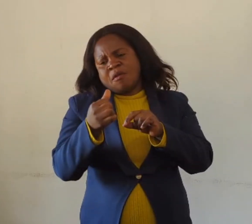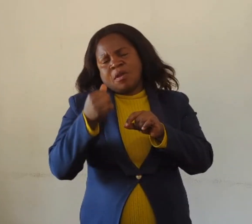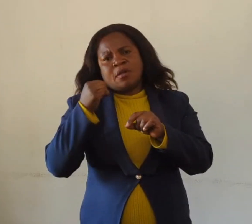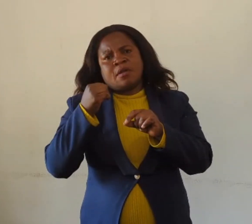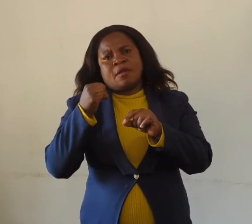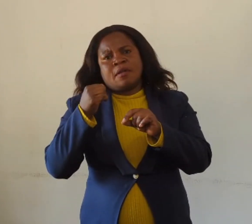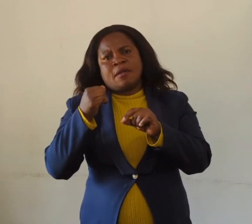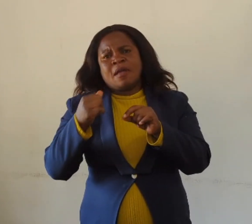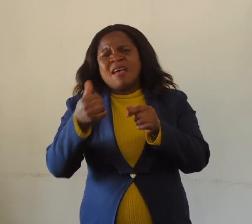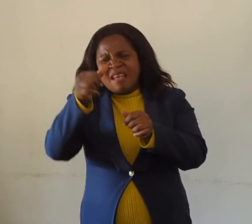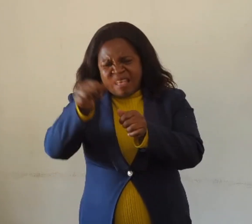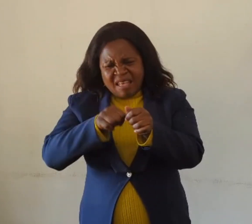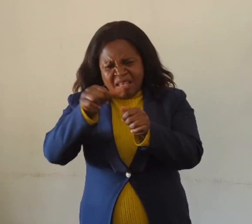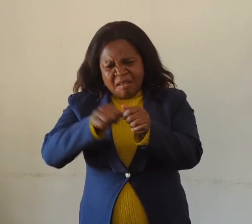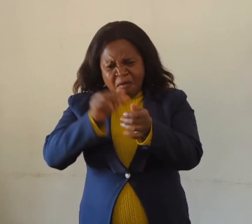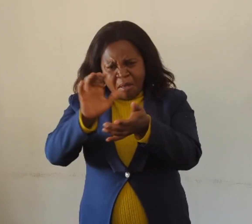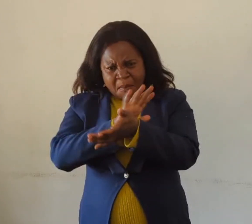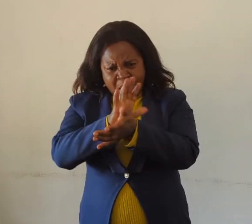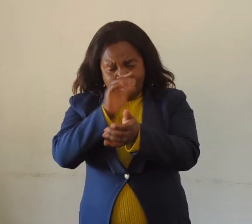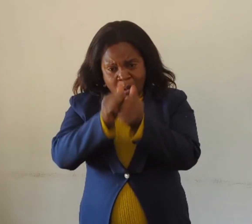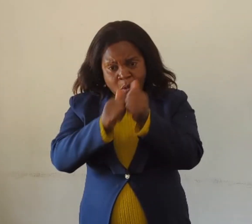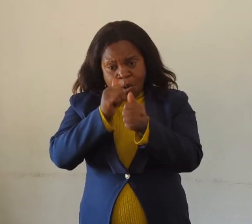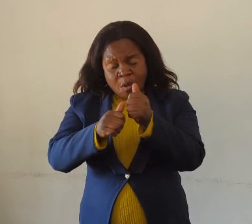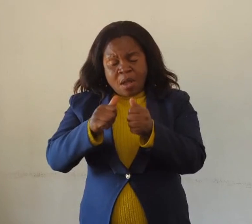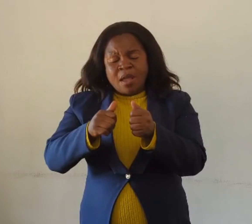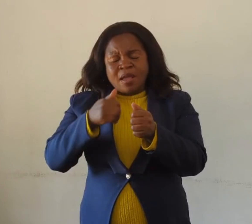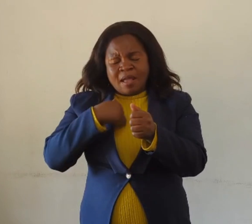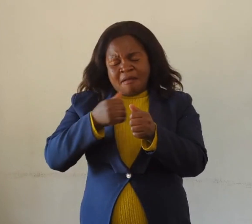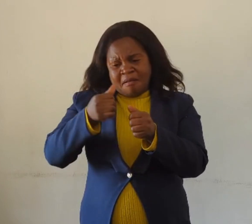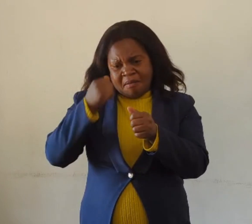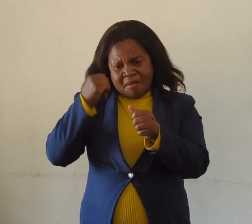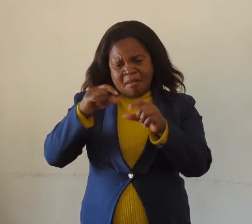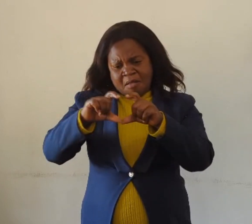each rejected ballot paper and file it separately.